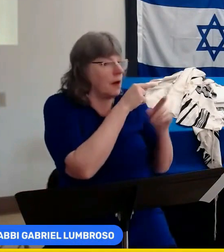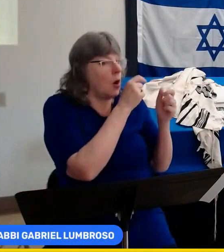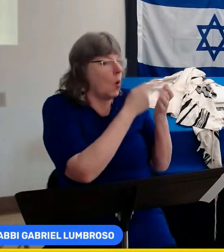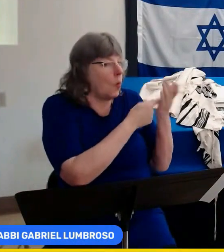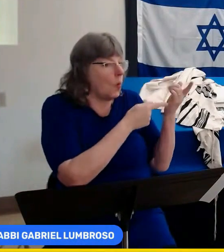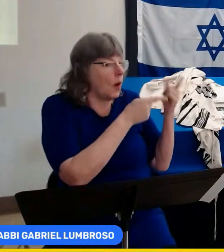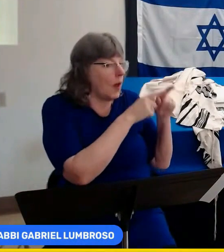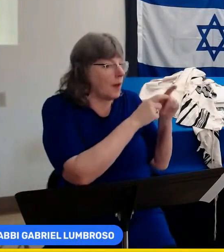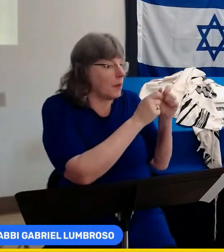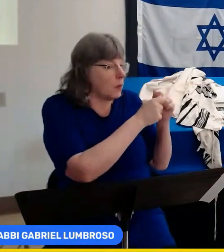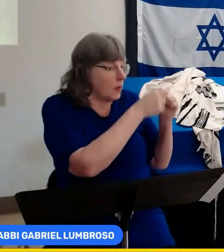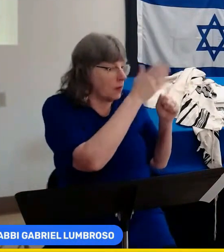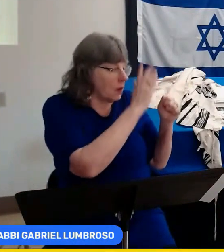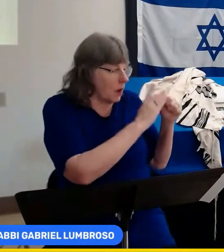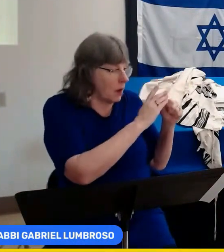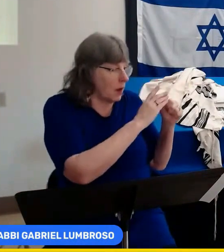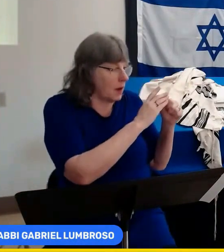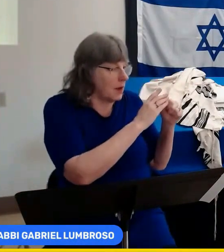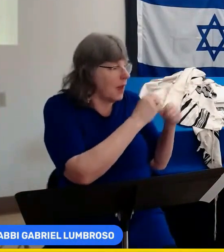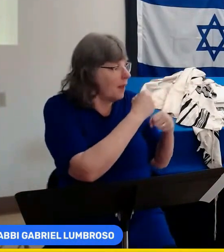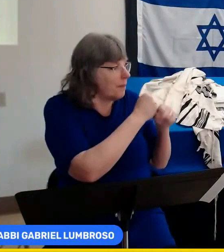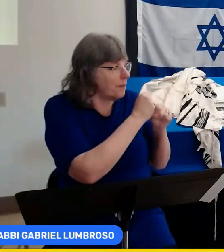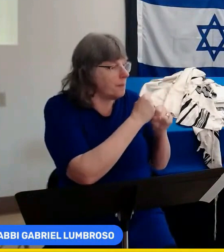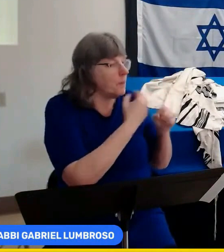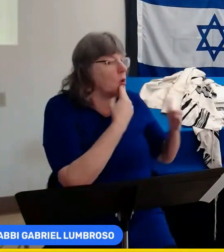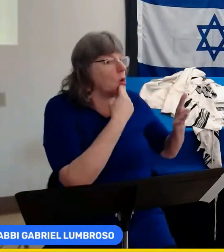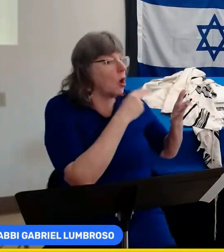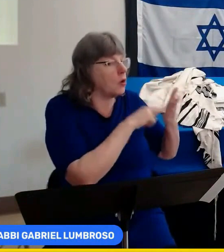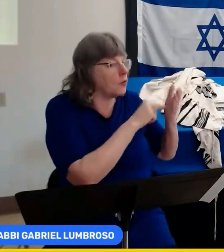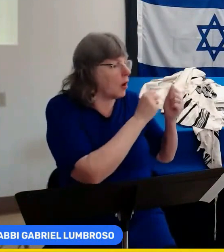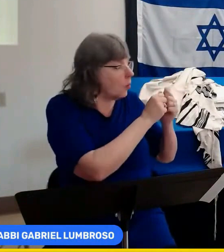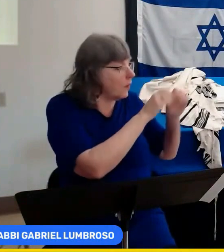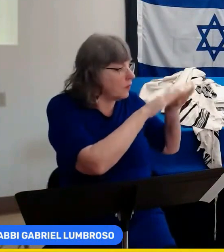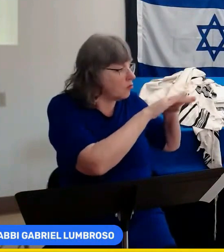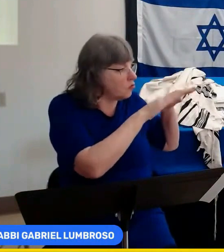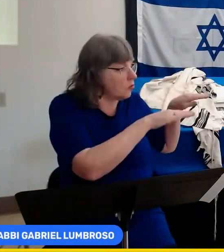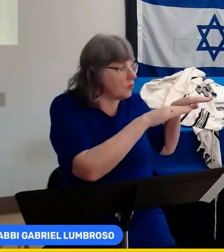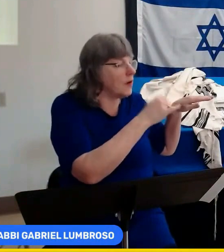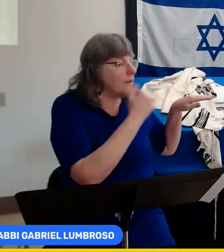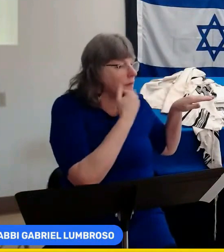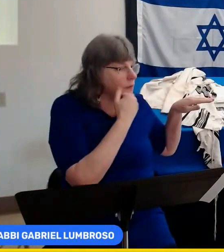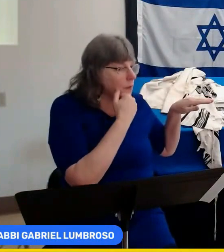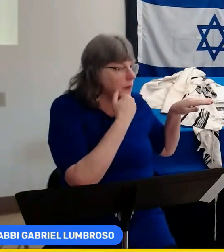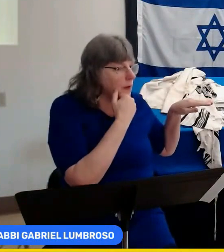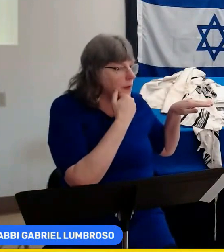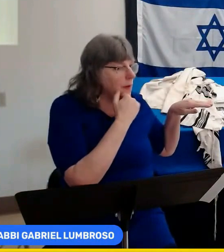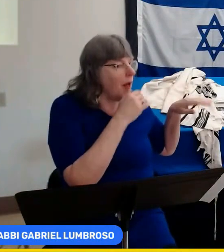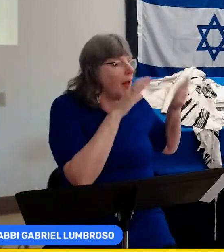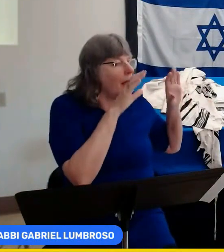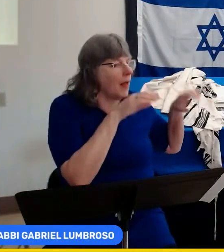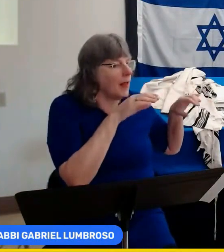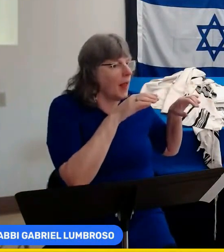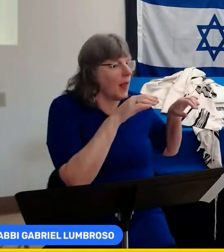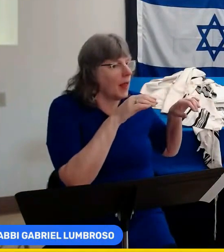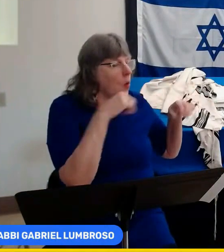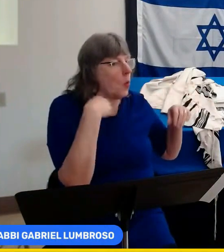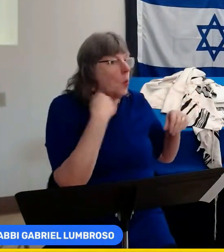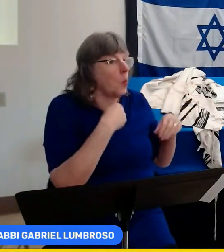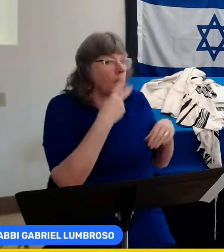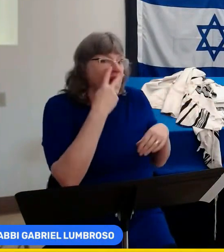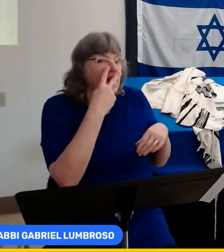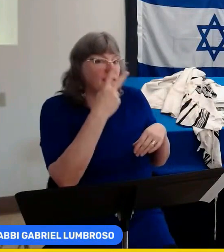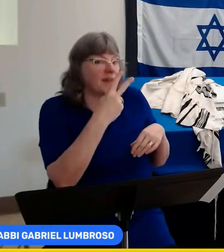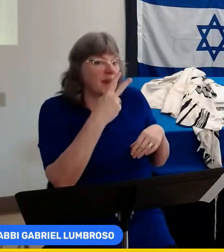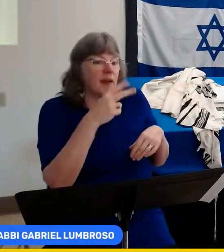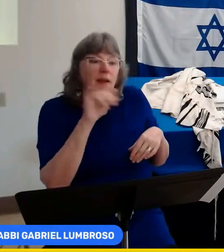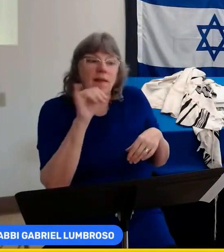calf be something that preludes and becomes the blueprint of what Yeshua